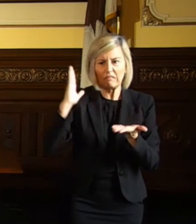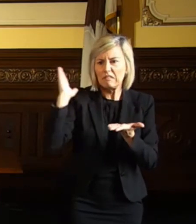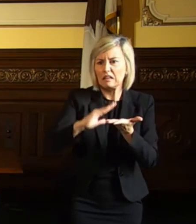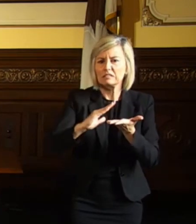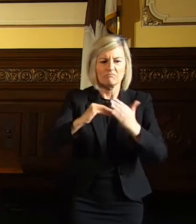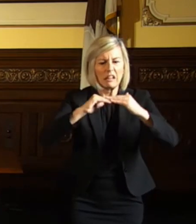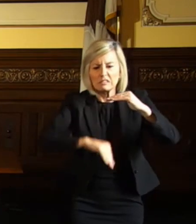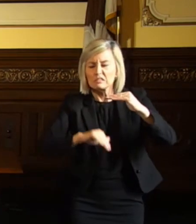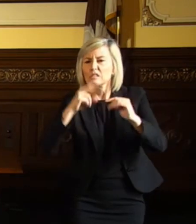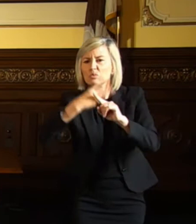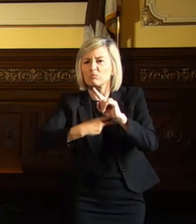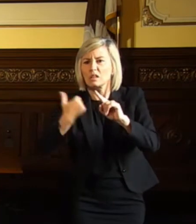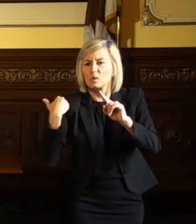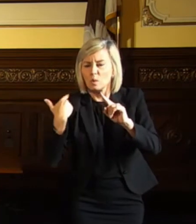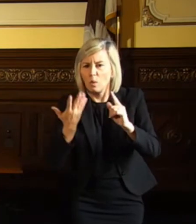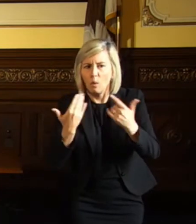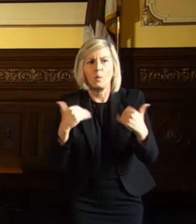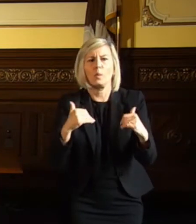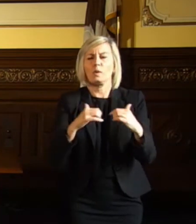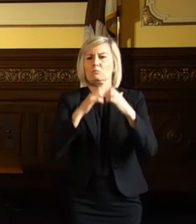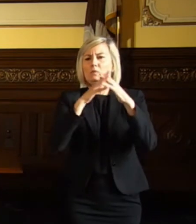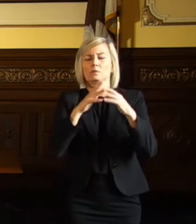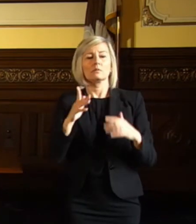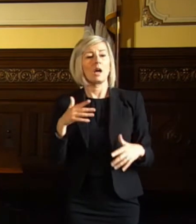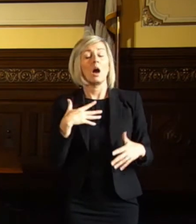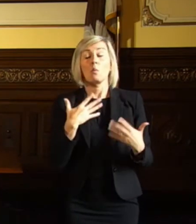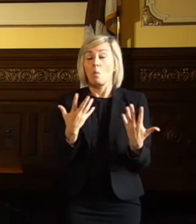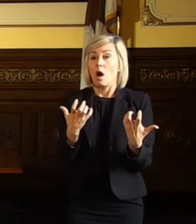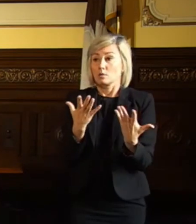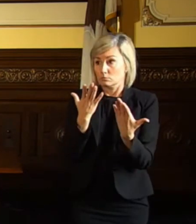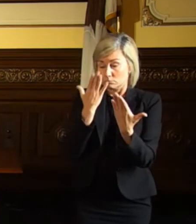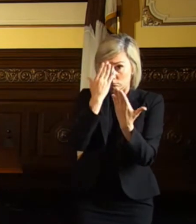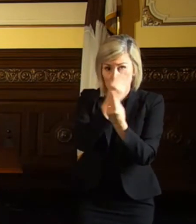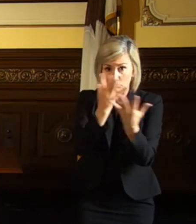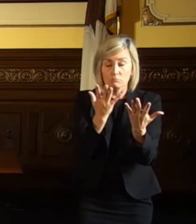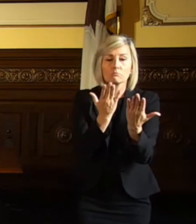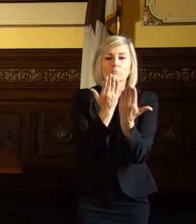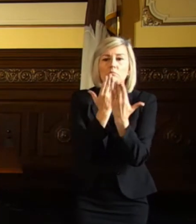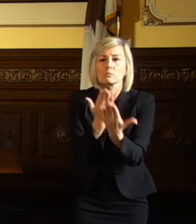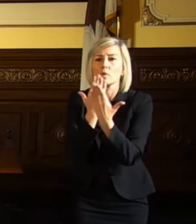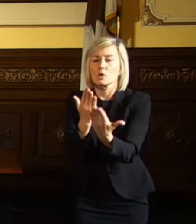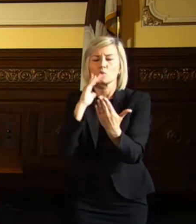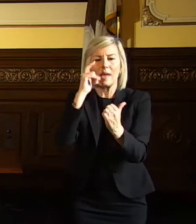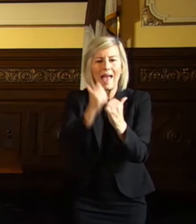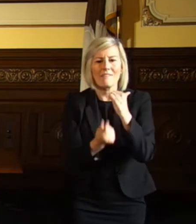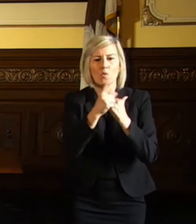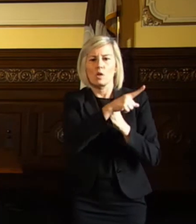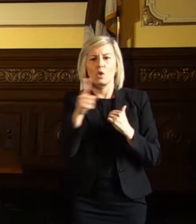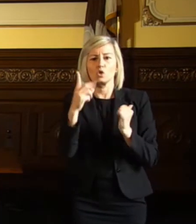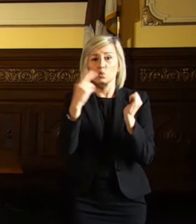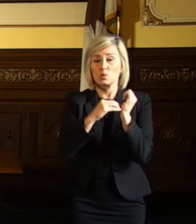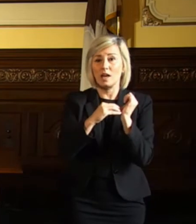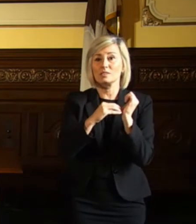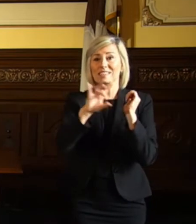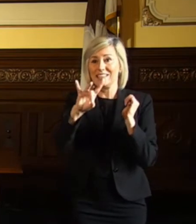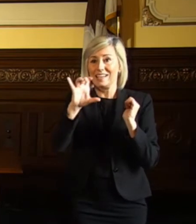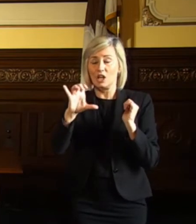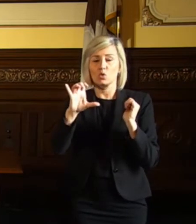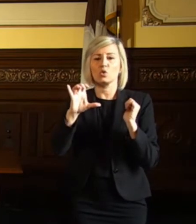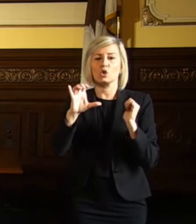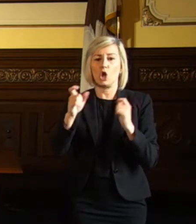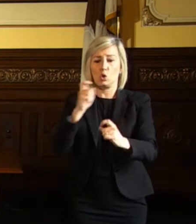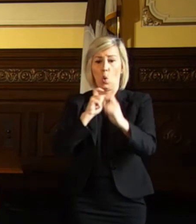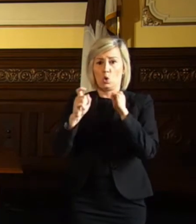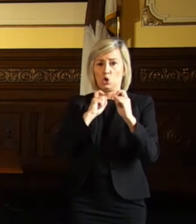2 months ago. I want to offer my gratitude to each and every one of the 2,800 donors